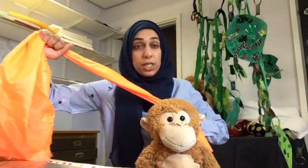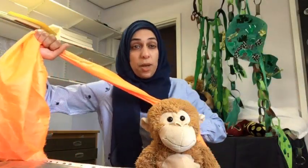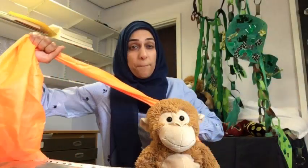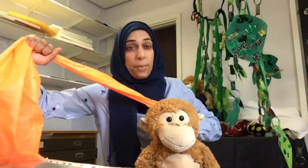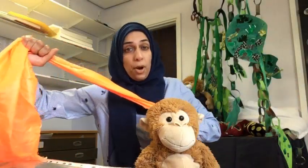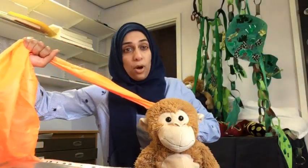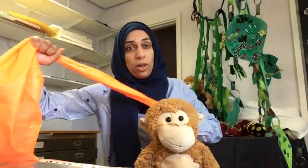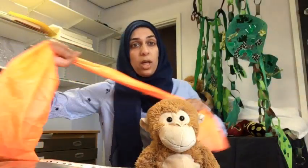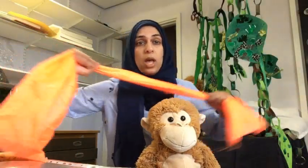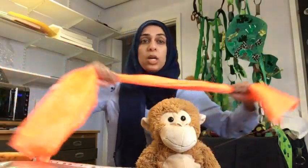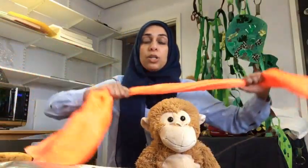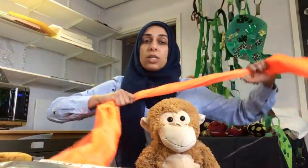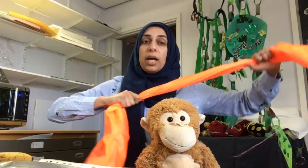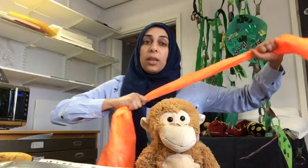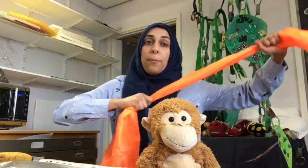Make our dreams come true